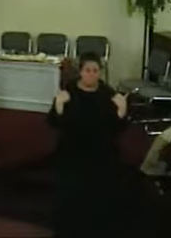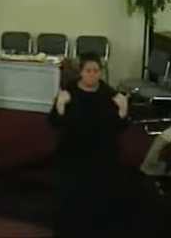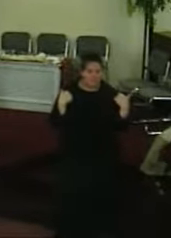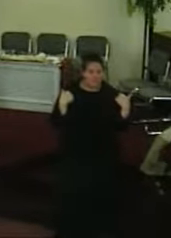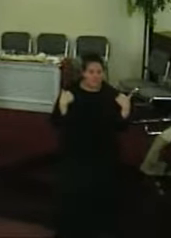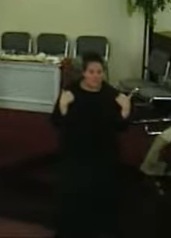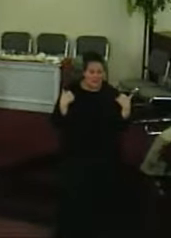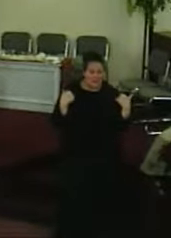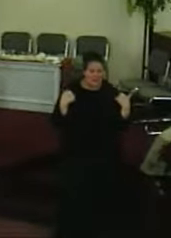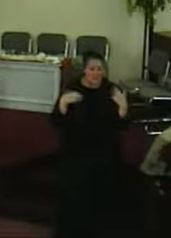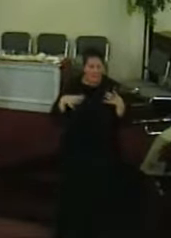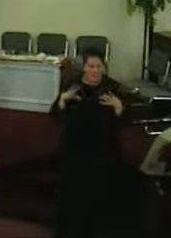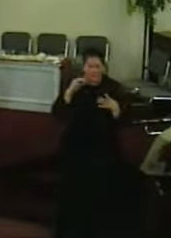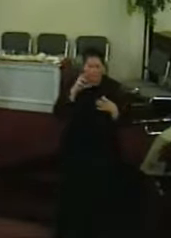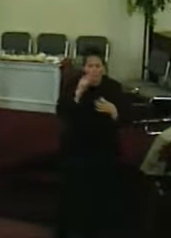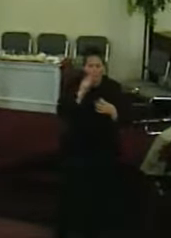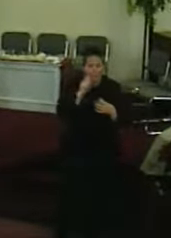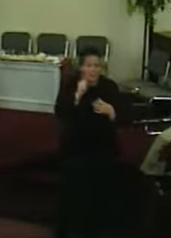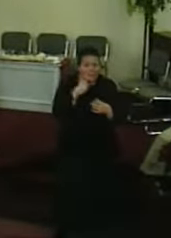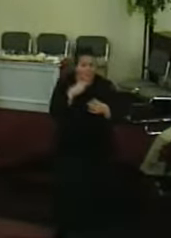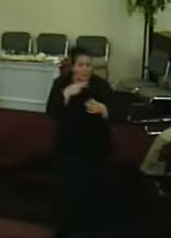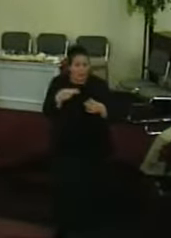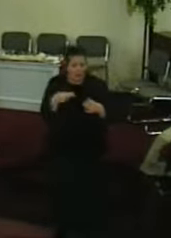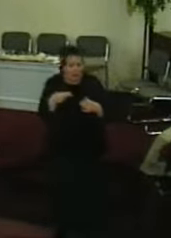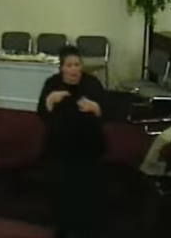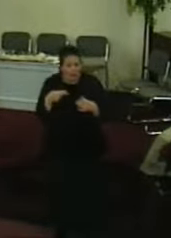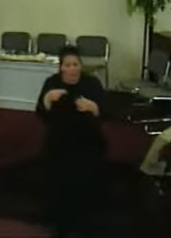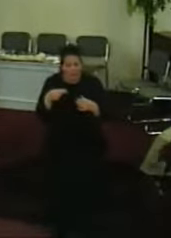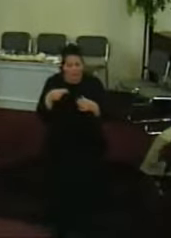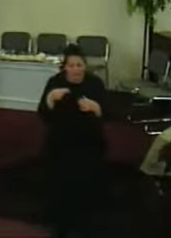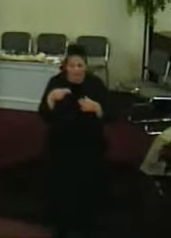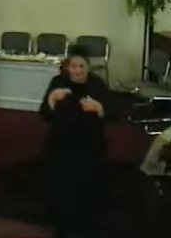hideous monster is before us.